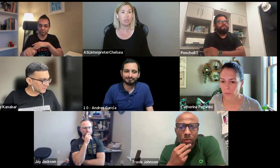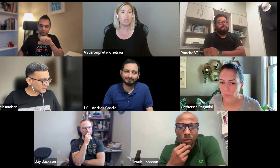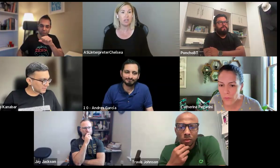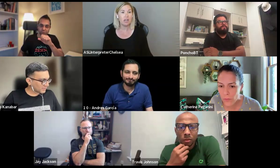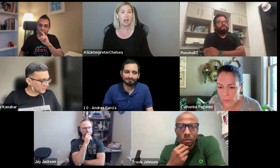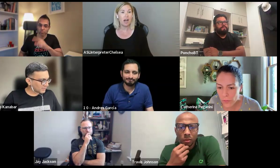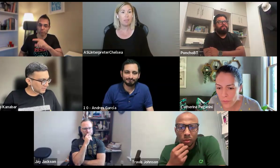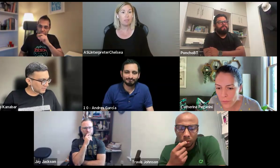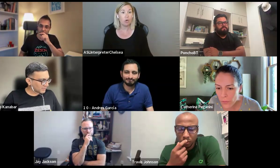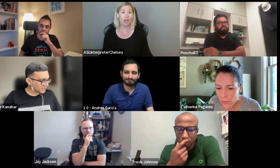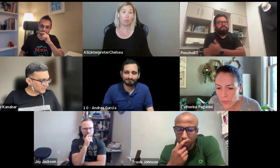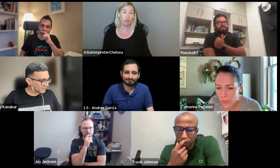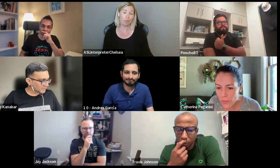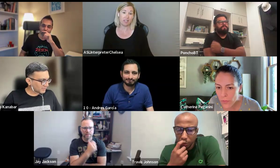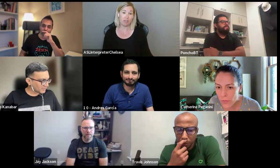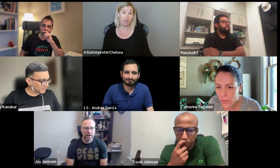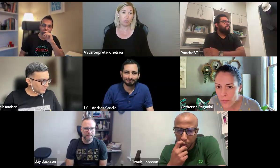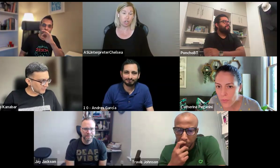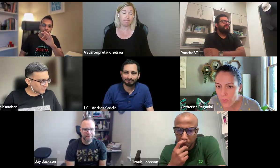yield greater improvements in the future.